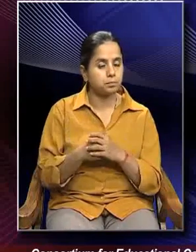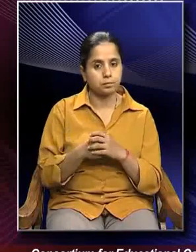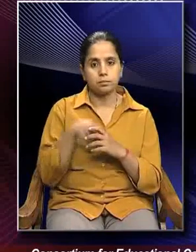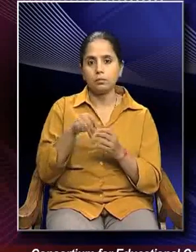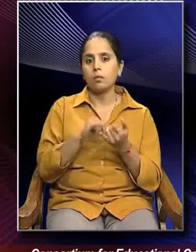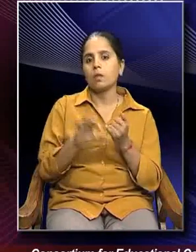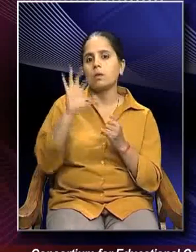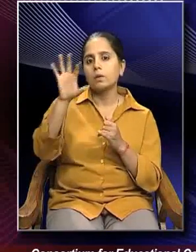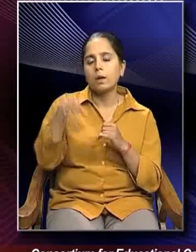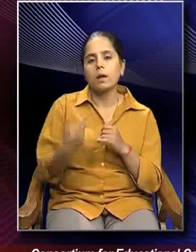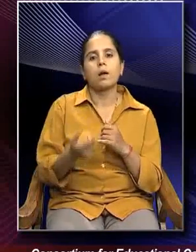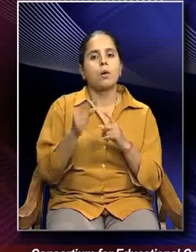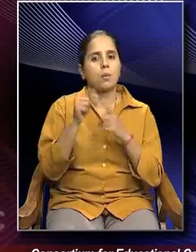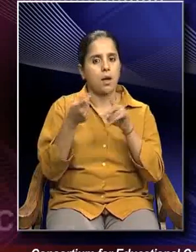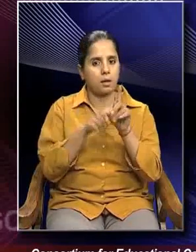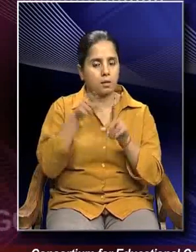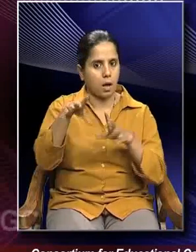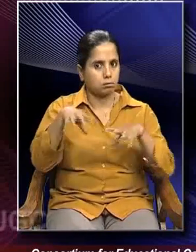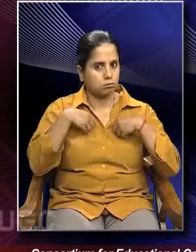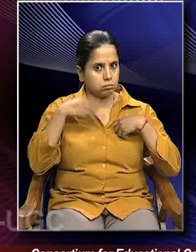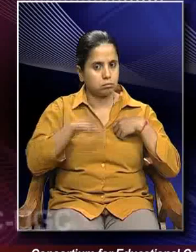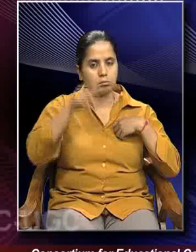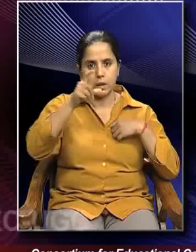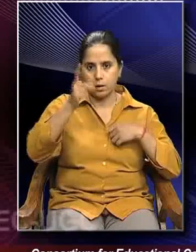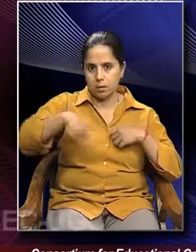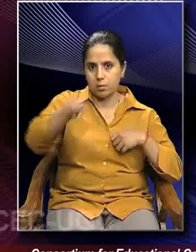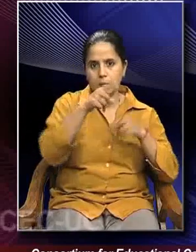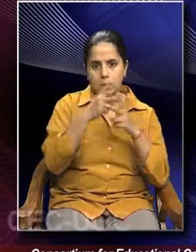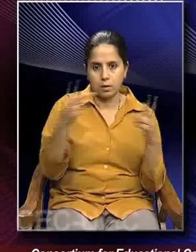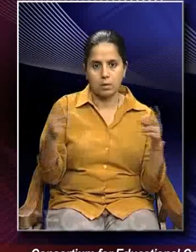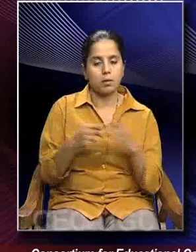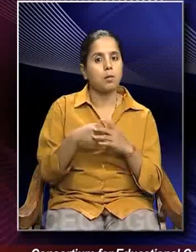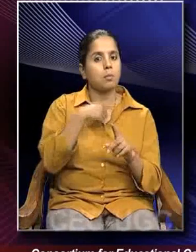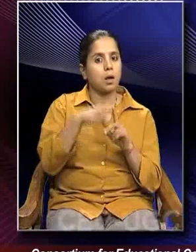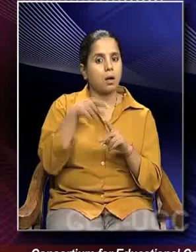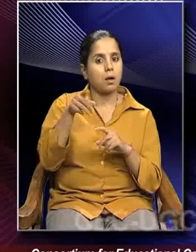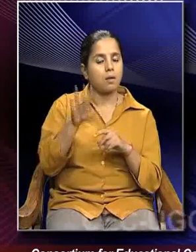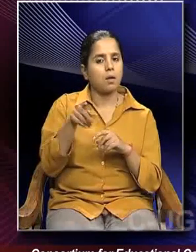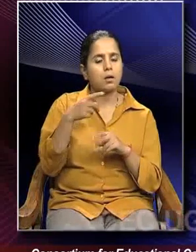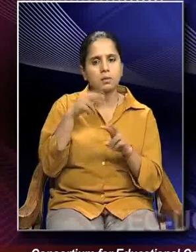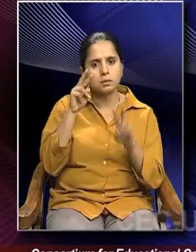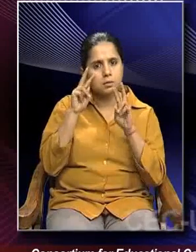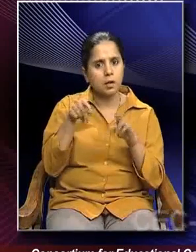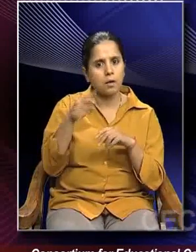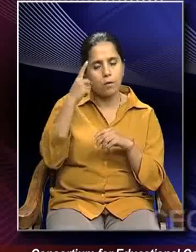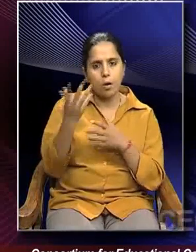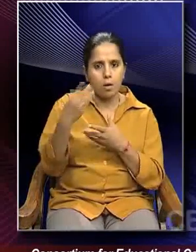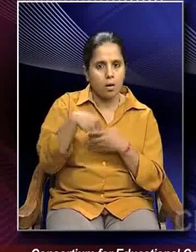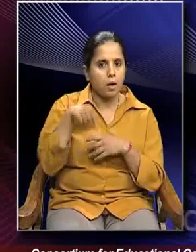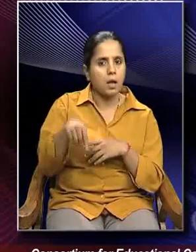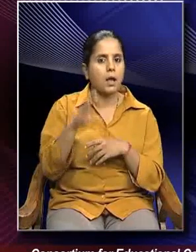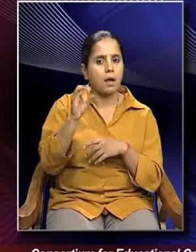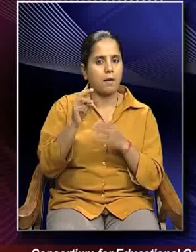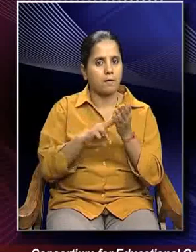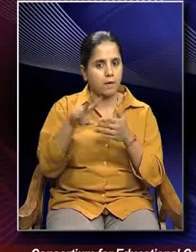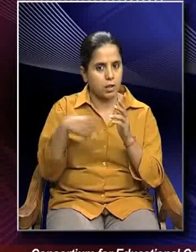state apparatus, which is accepted by the people, and it is kind of considered to consist of conventions